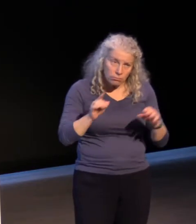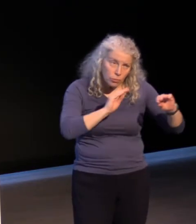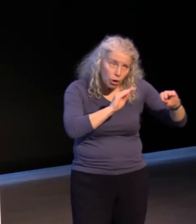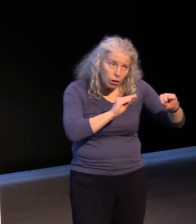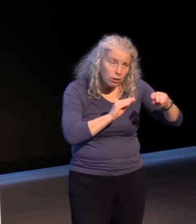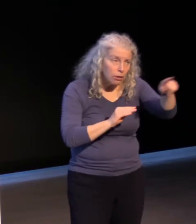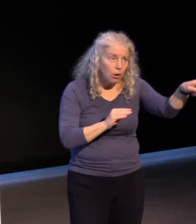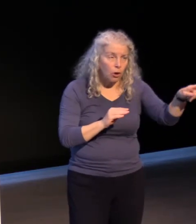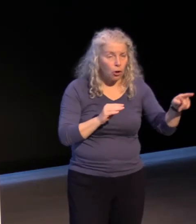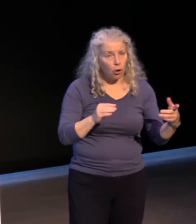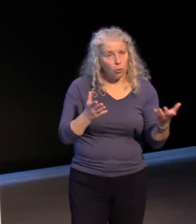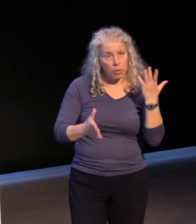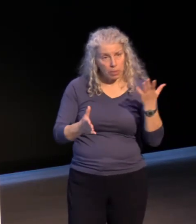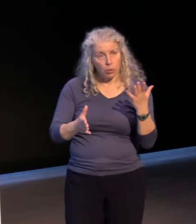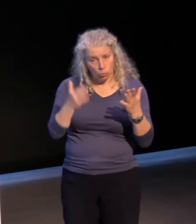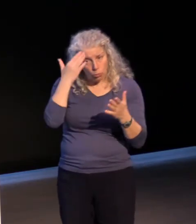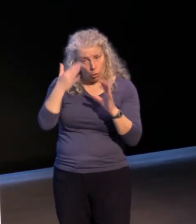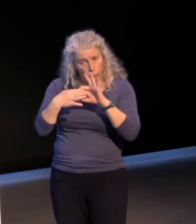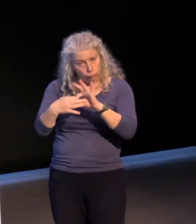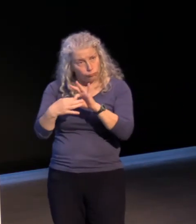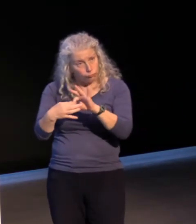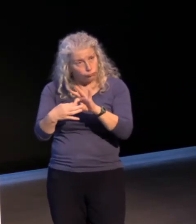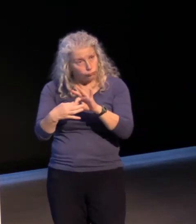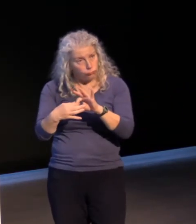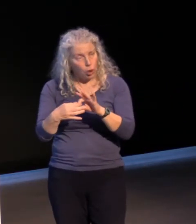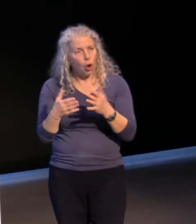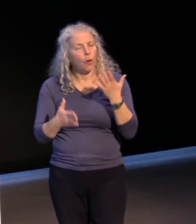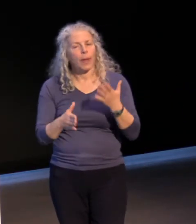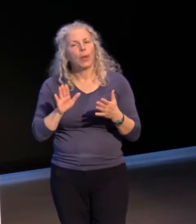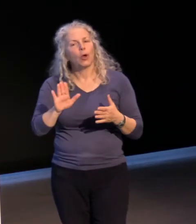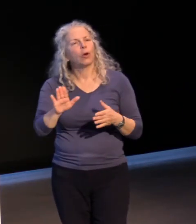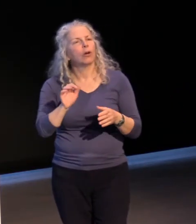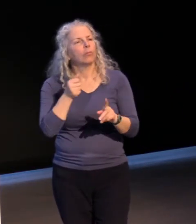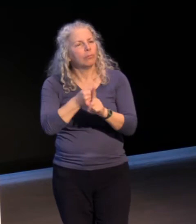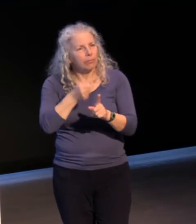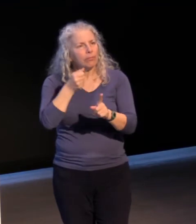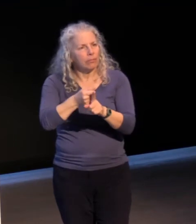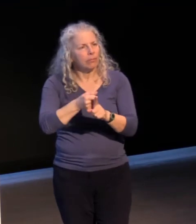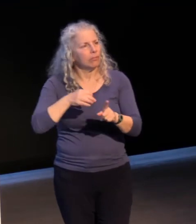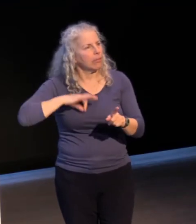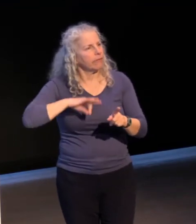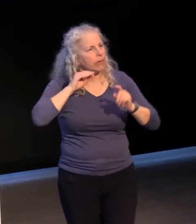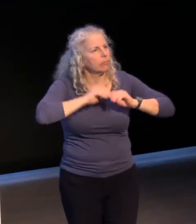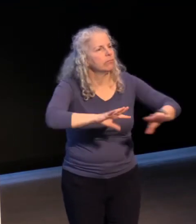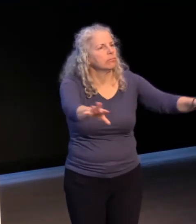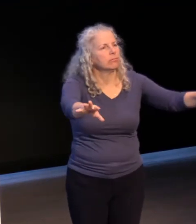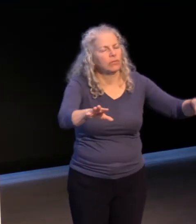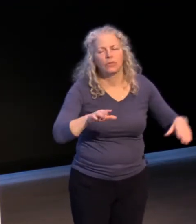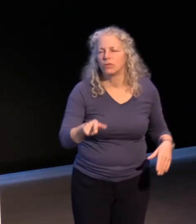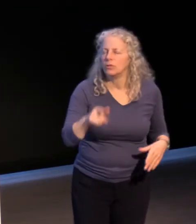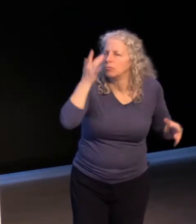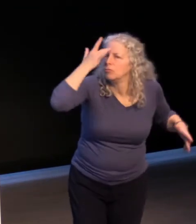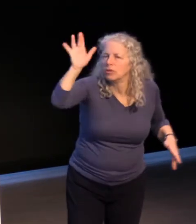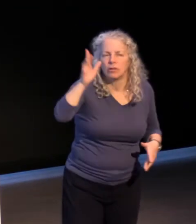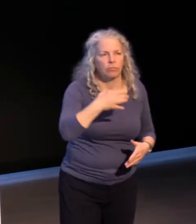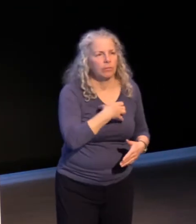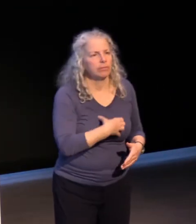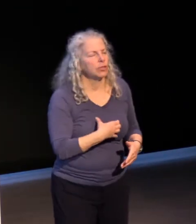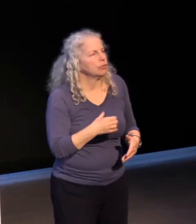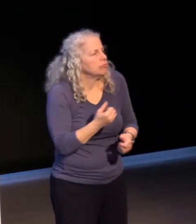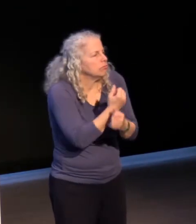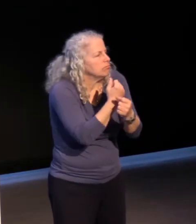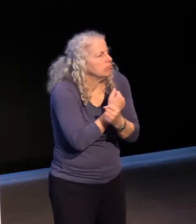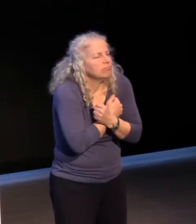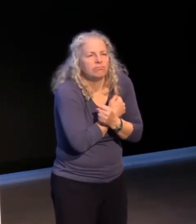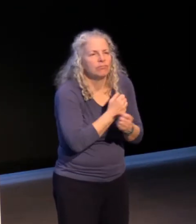directly or indirectly been impacted and benefited from her brilliance, her passion, and love of community